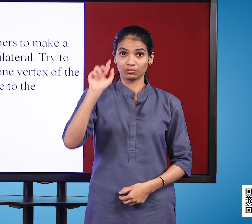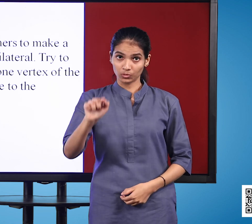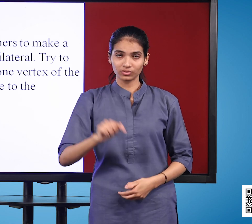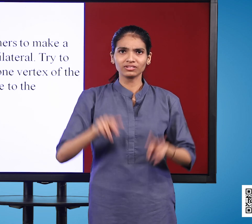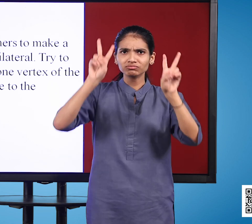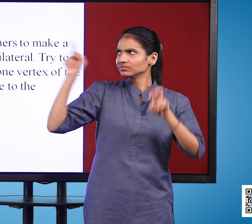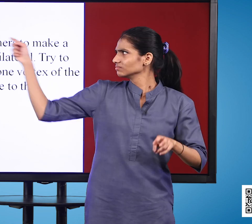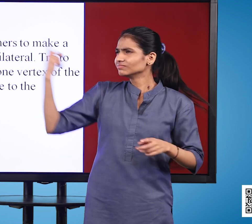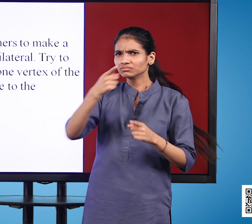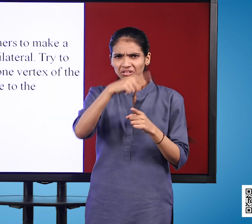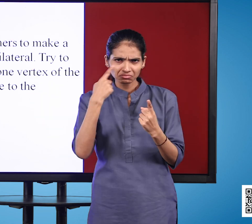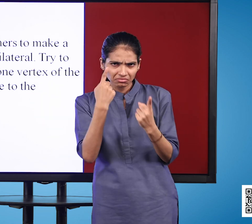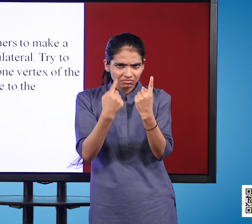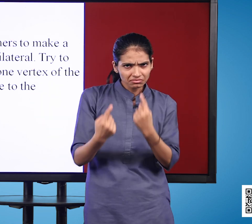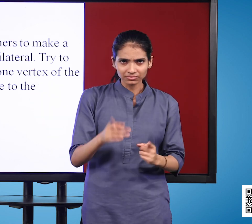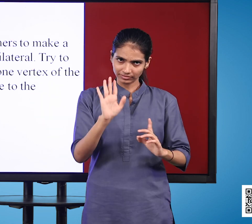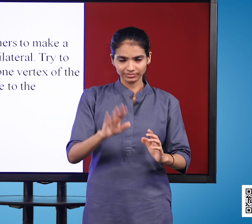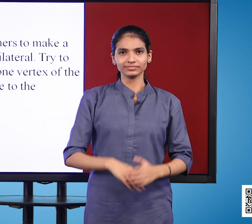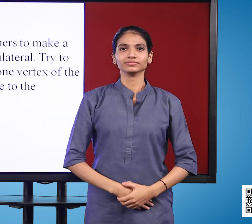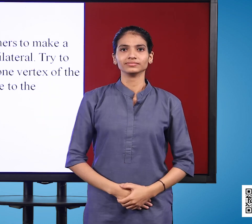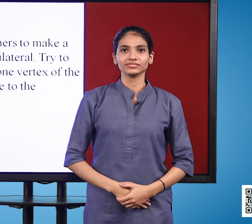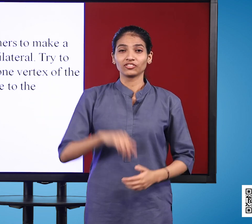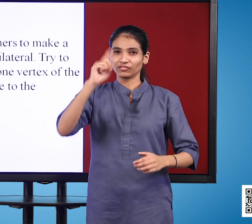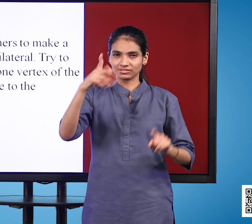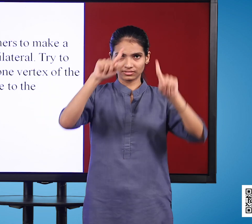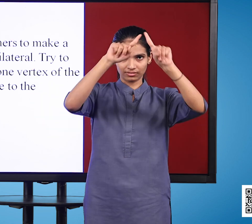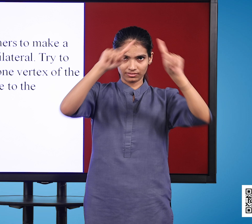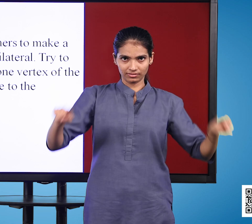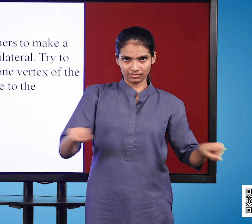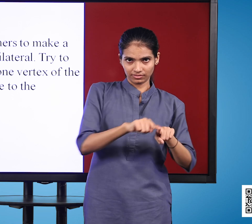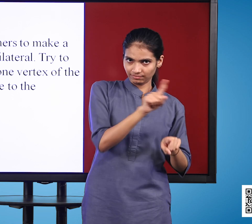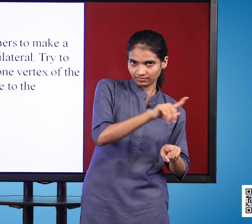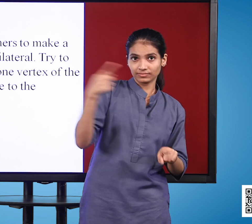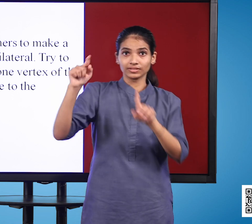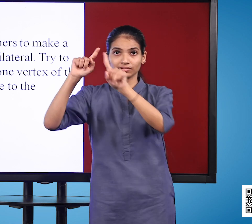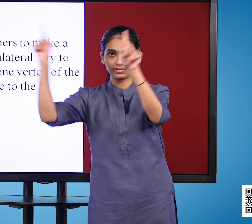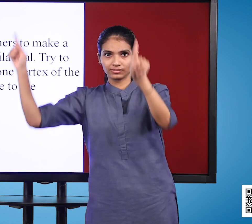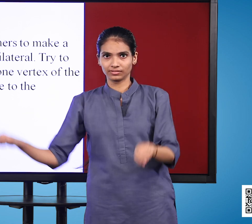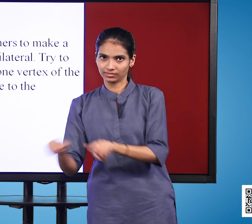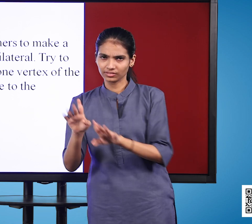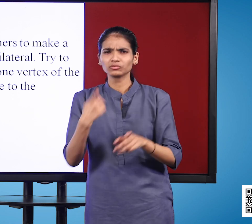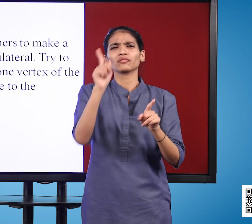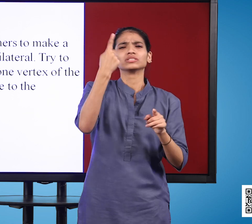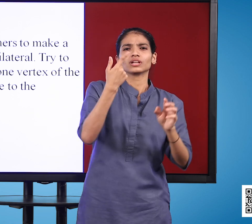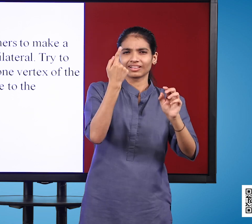3. Investigate. Use strips and fasteners to make a triangle